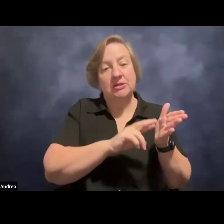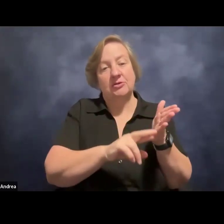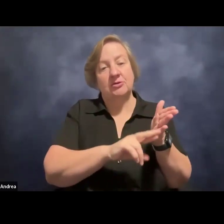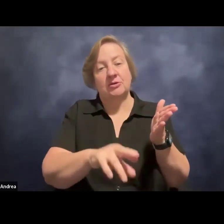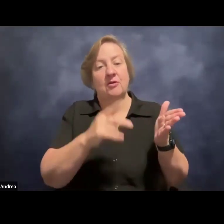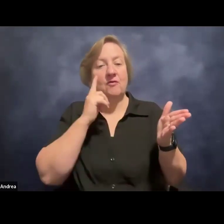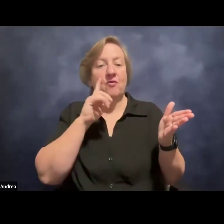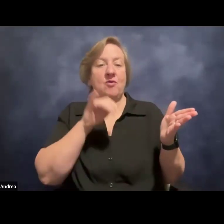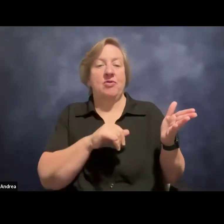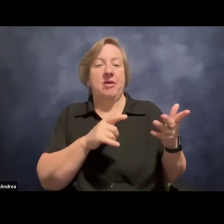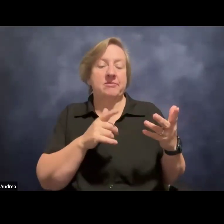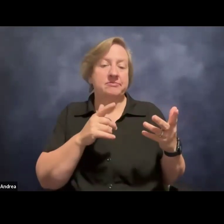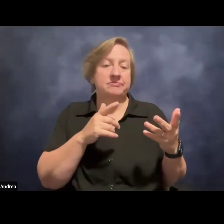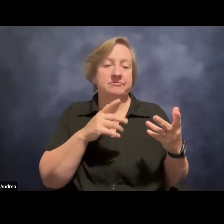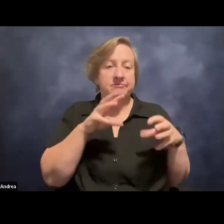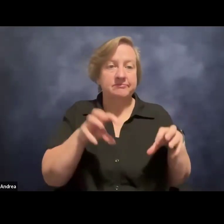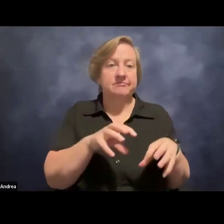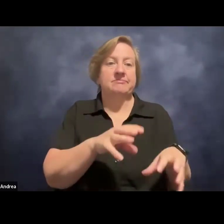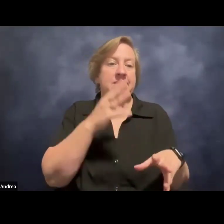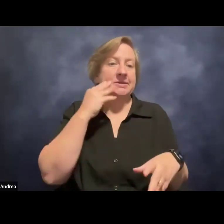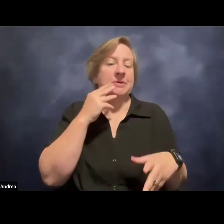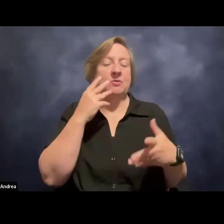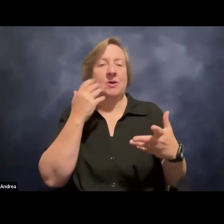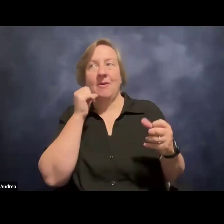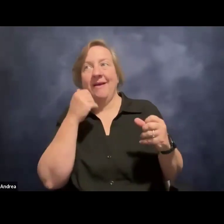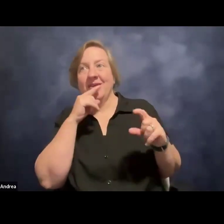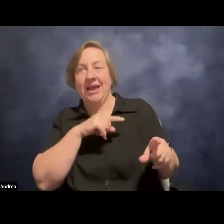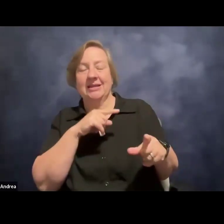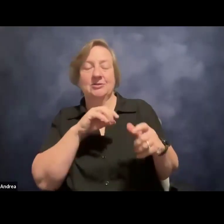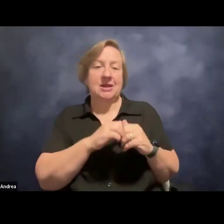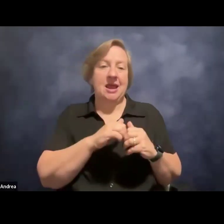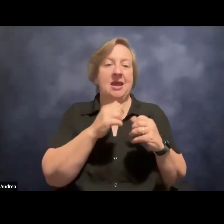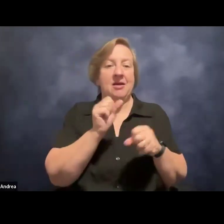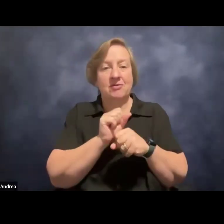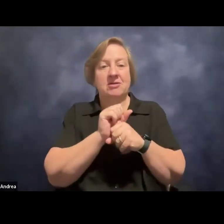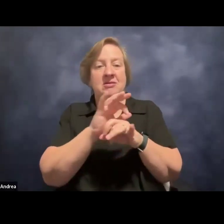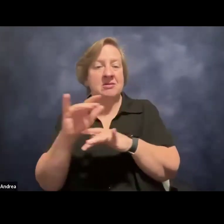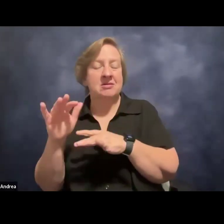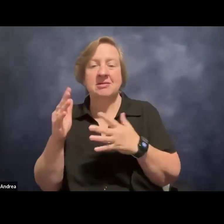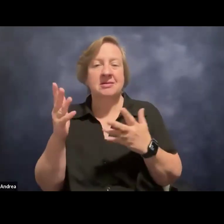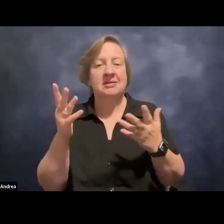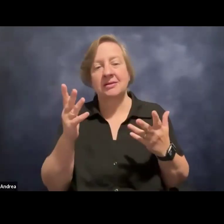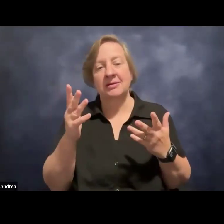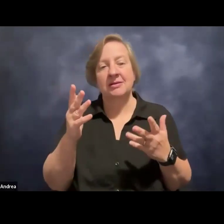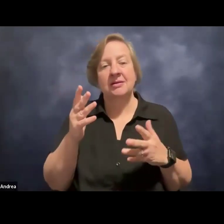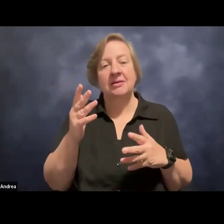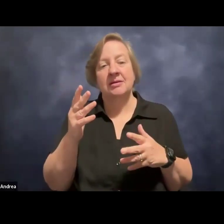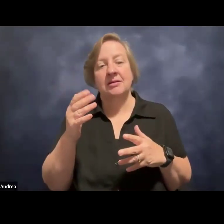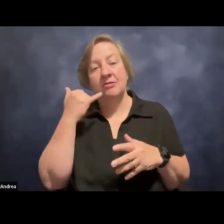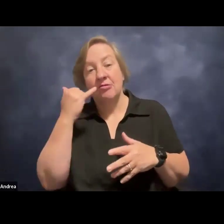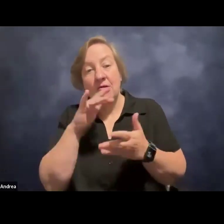We don't have the answers about what all those things look like or how we're doing it from the 3 call centers about the value